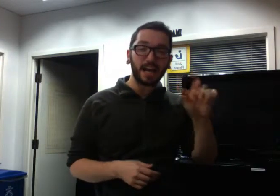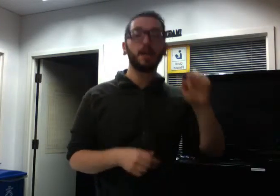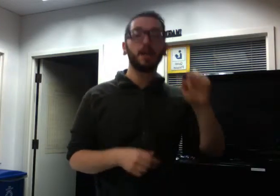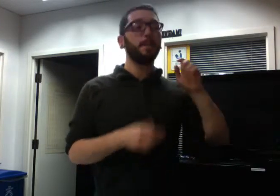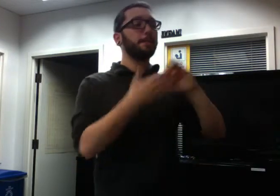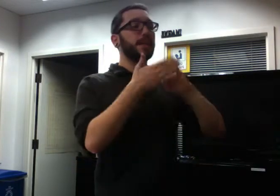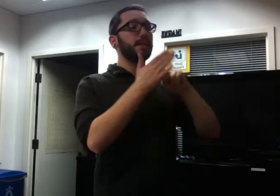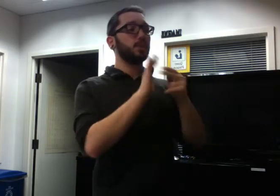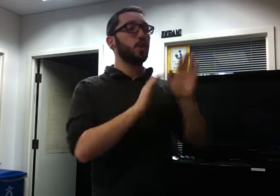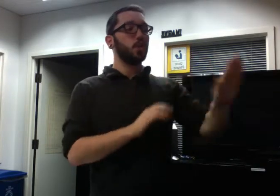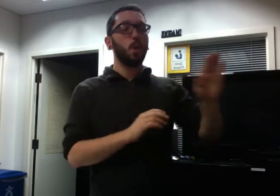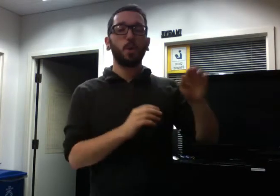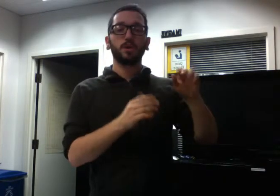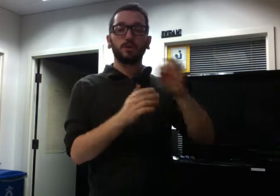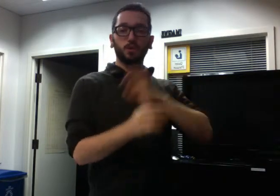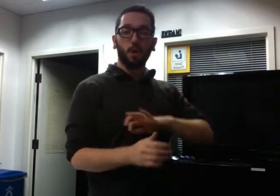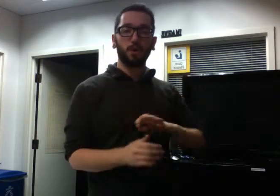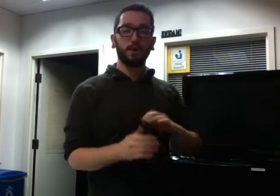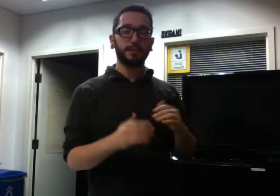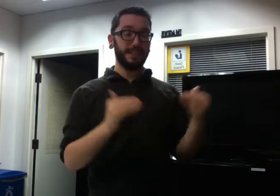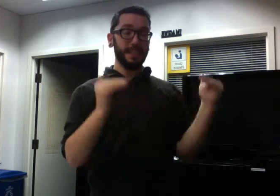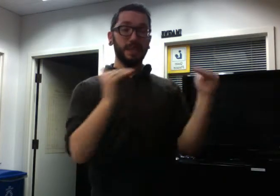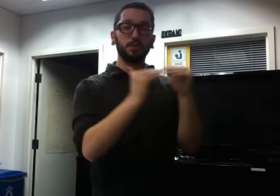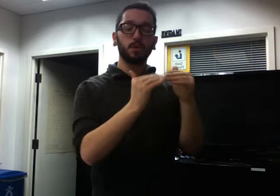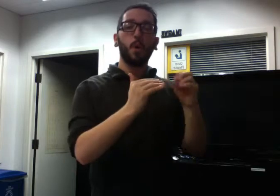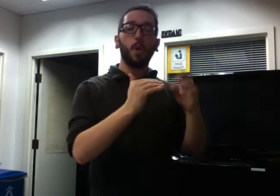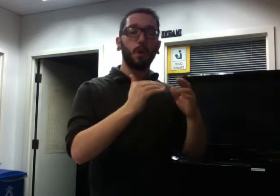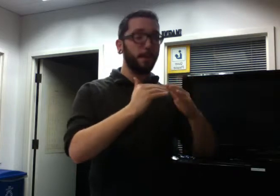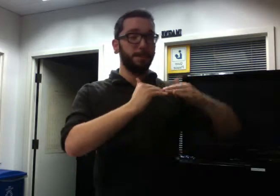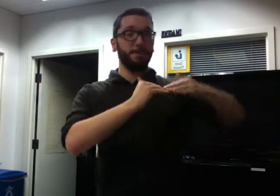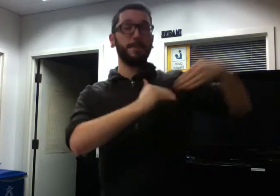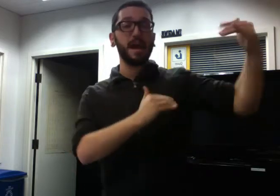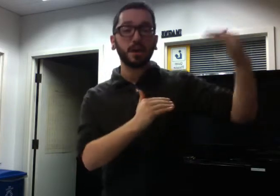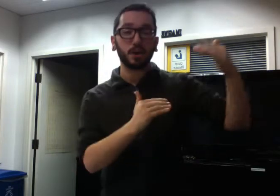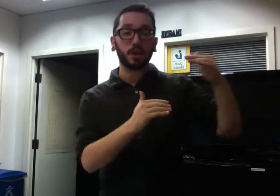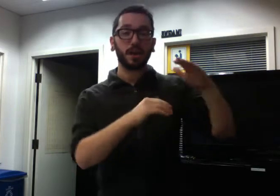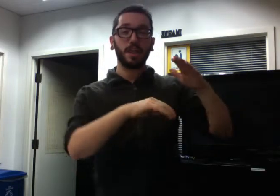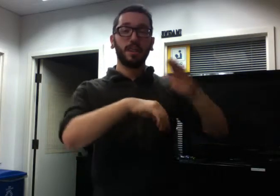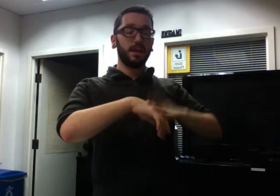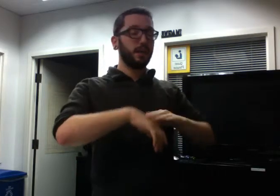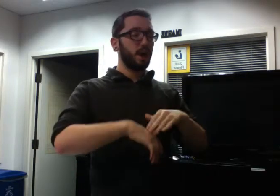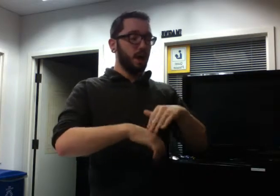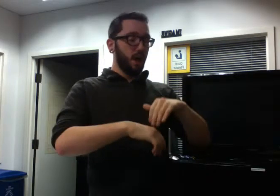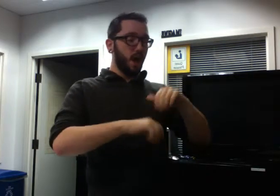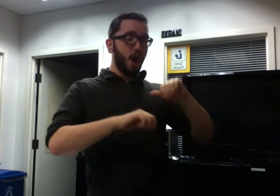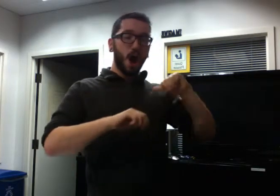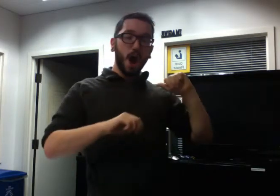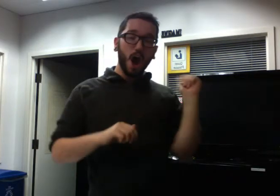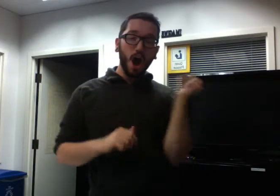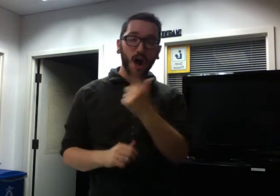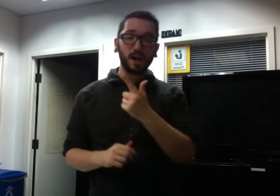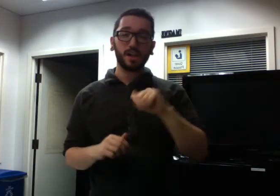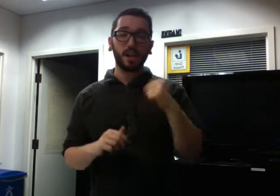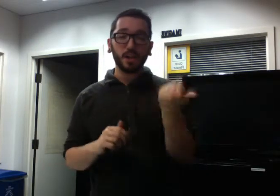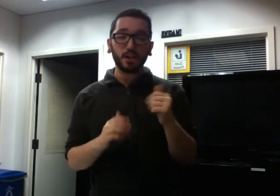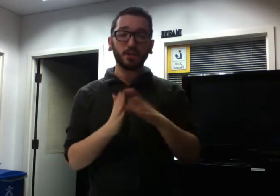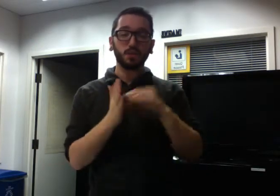than 98% of the students in all of North America." Well, the next term, that student